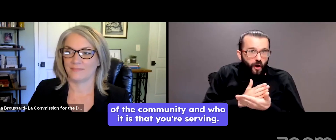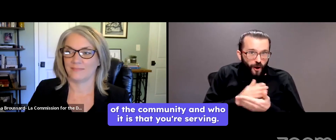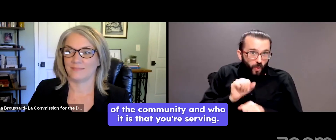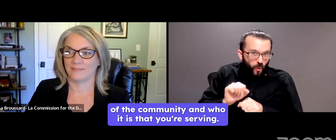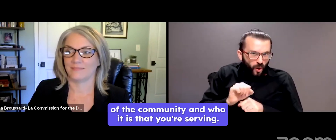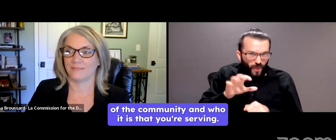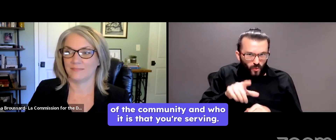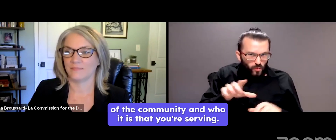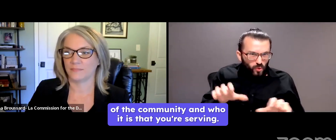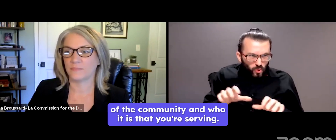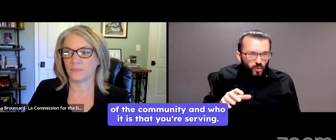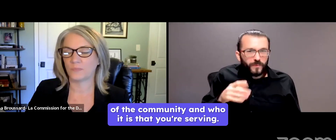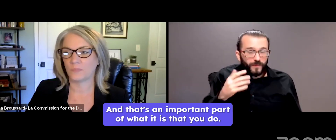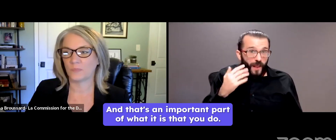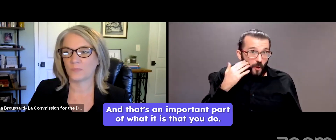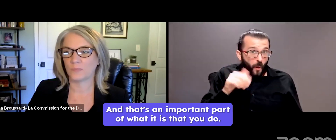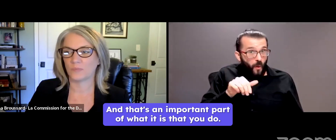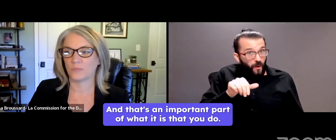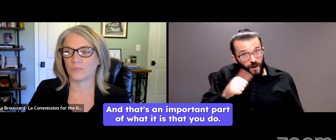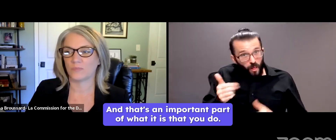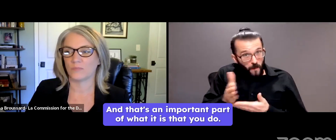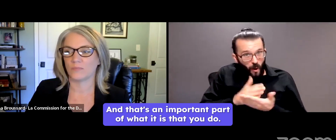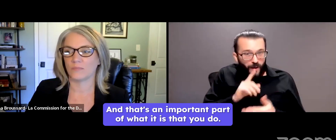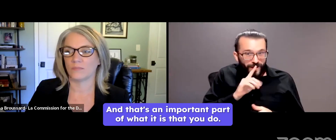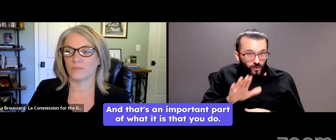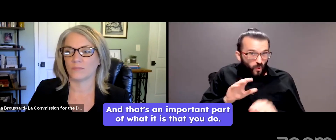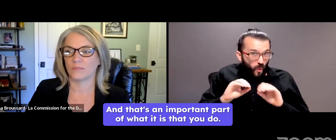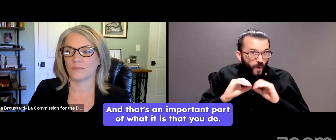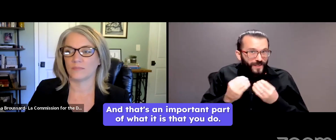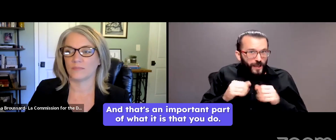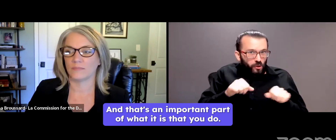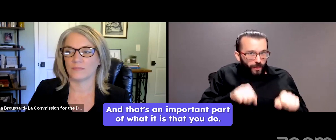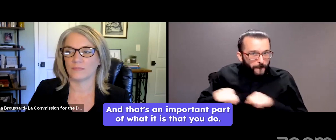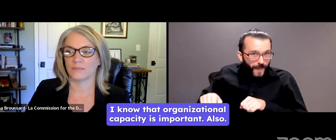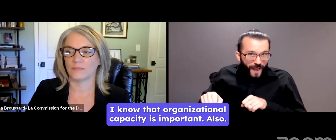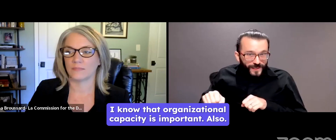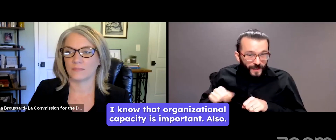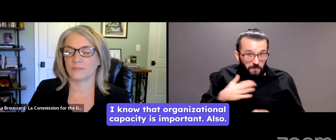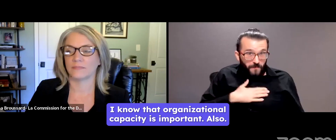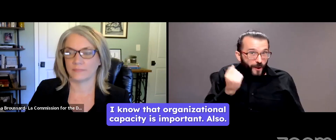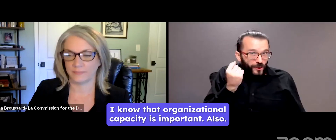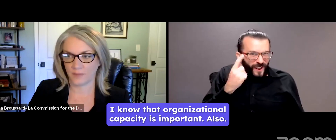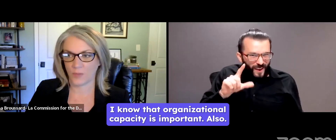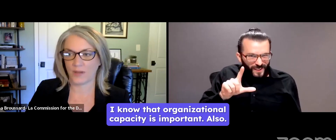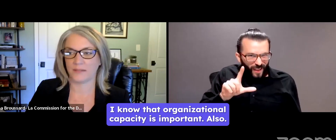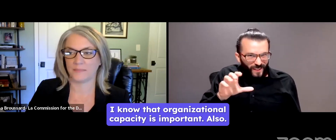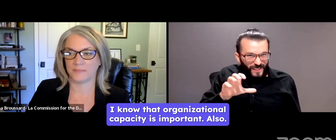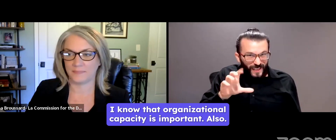and who it is that you're serving. And that's an important part of what it is that you do. I know that organizational